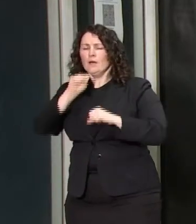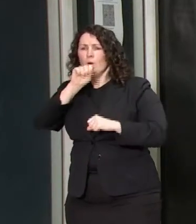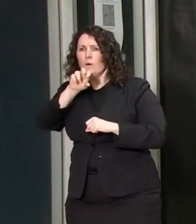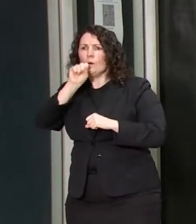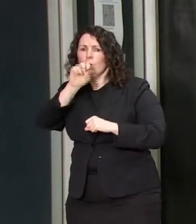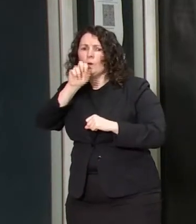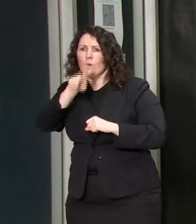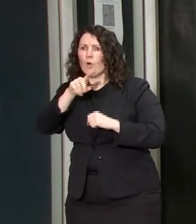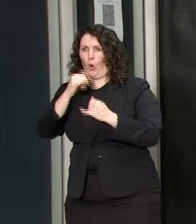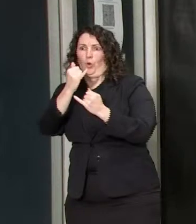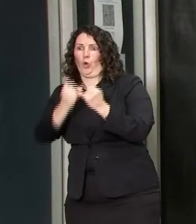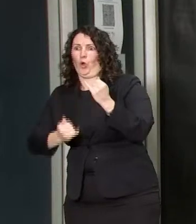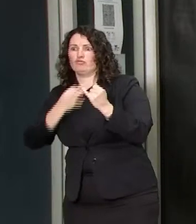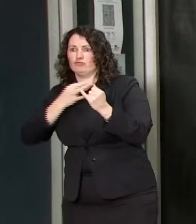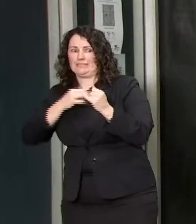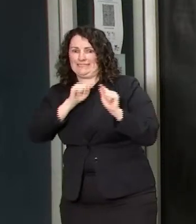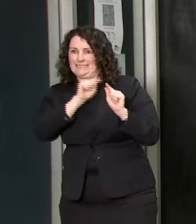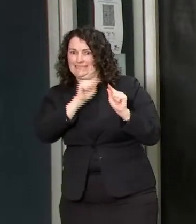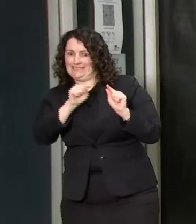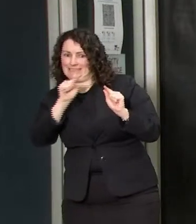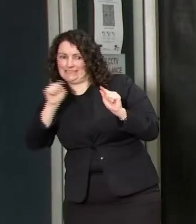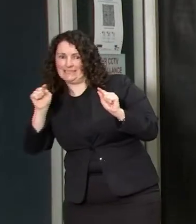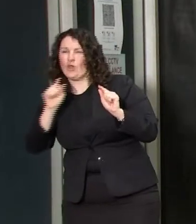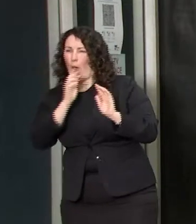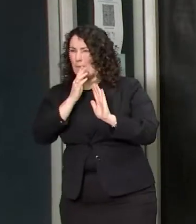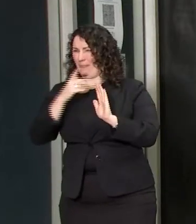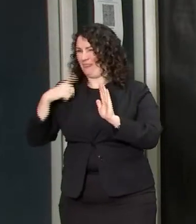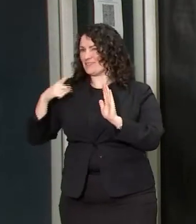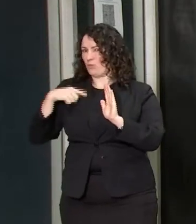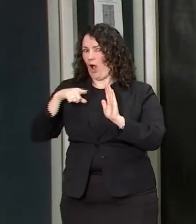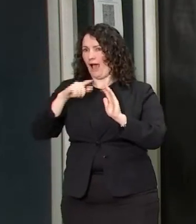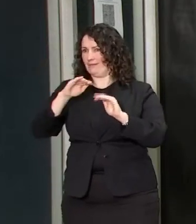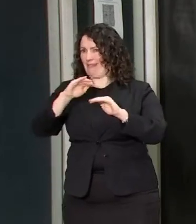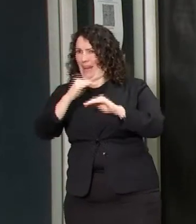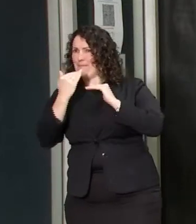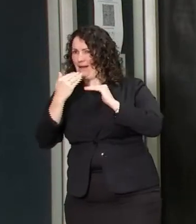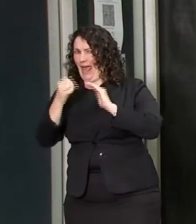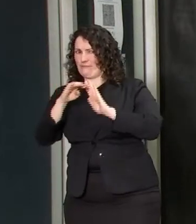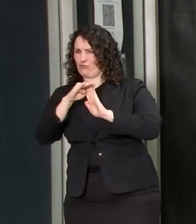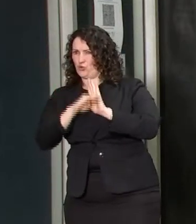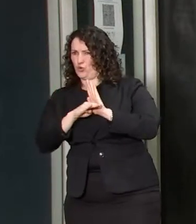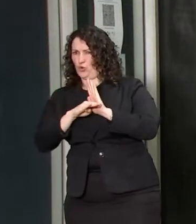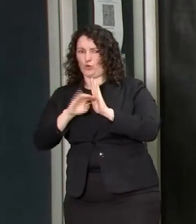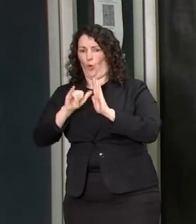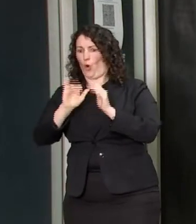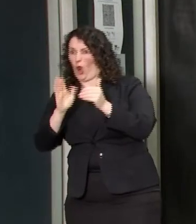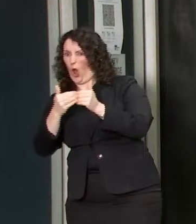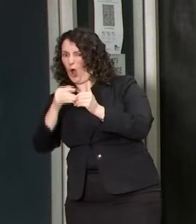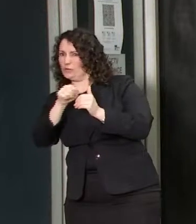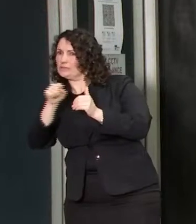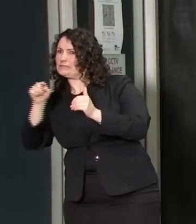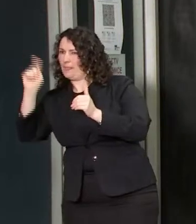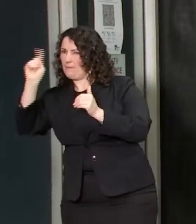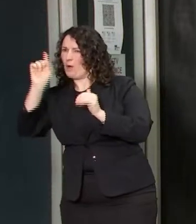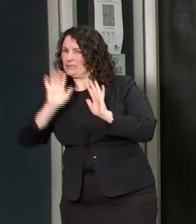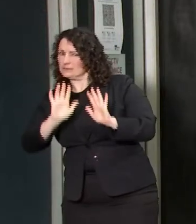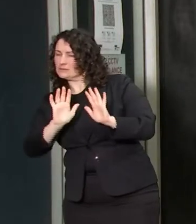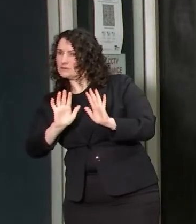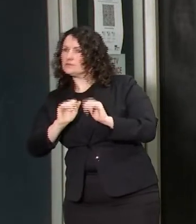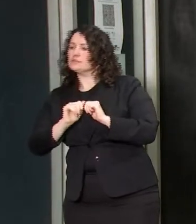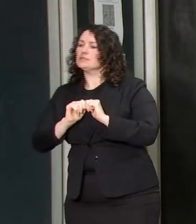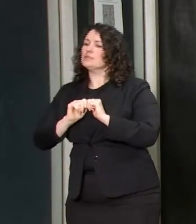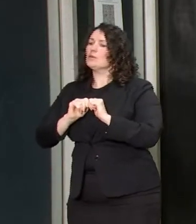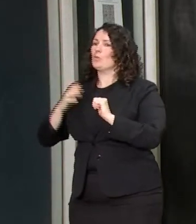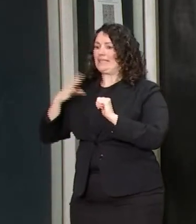maintaining restrictions. But we will get to a point where we're confident that there are so few cases, if any, that